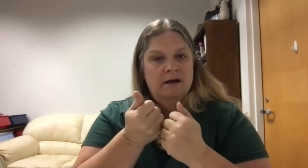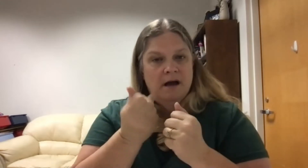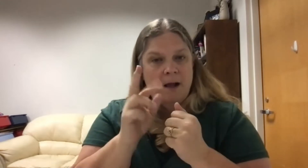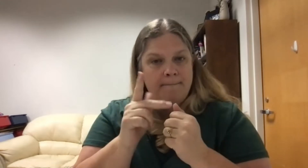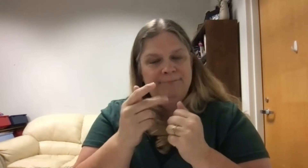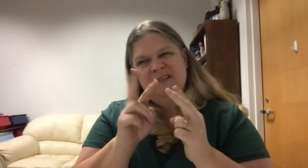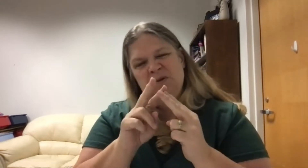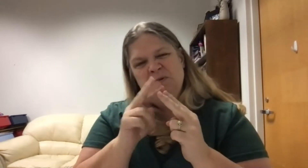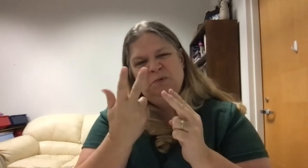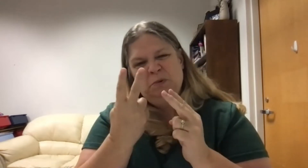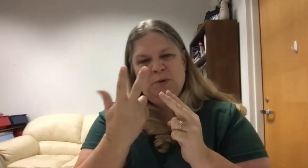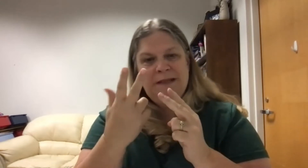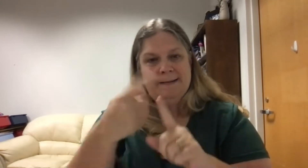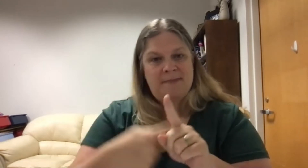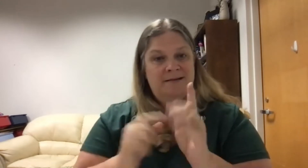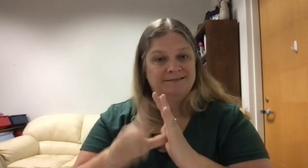And then,